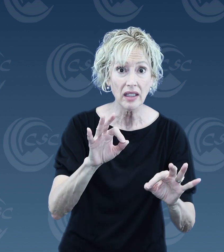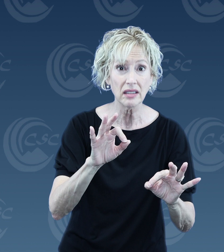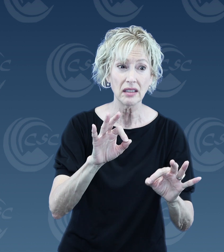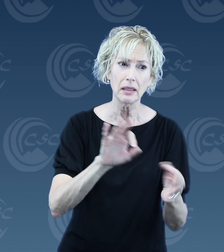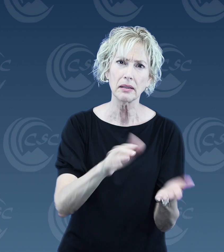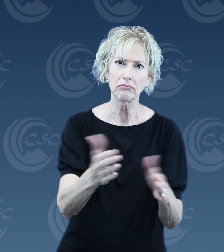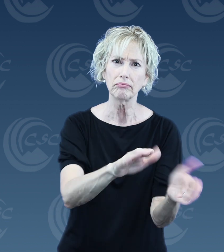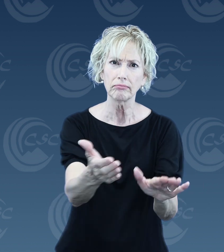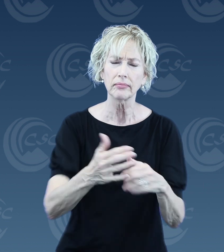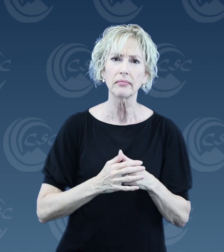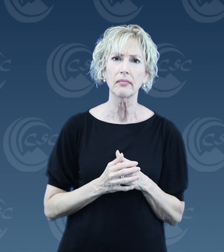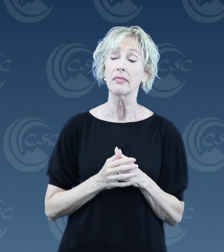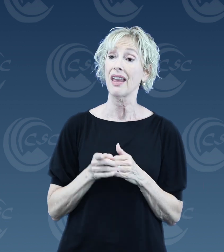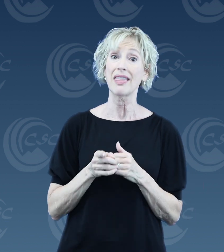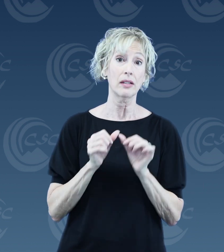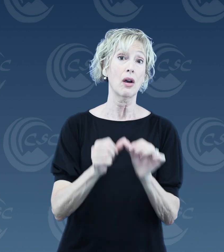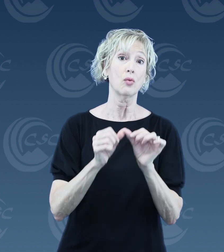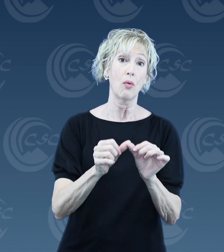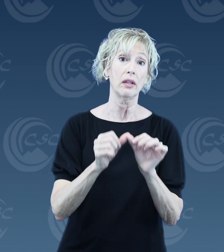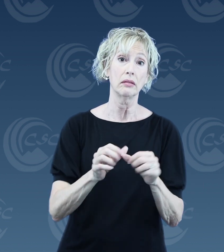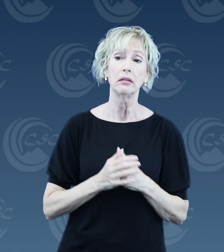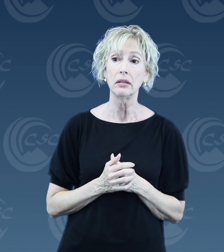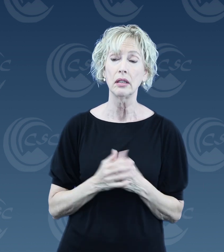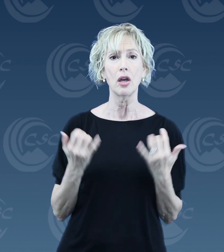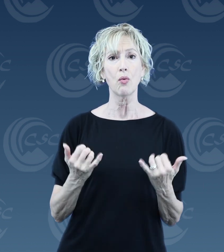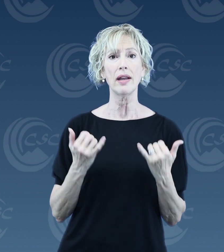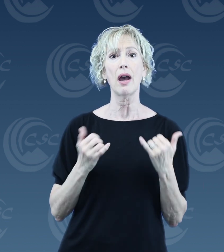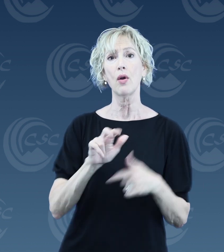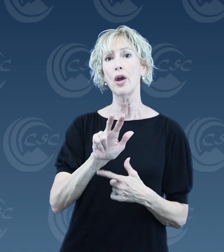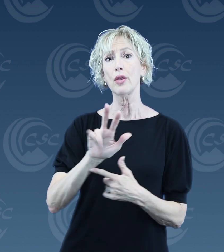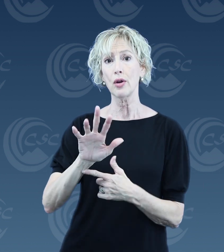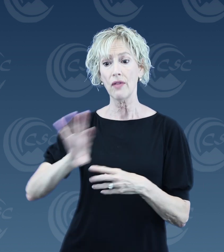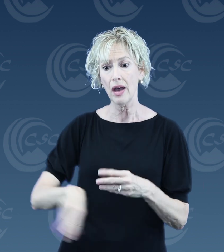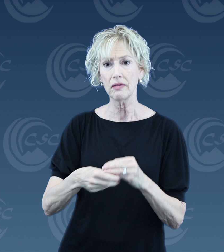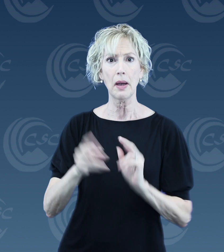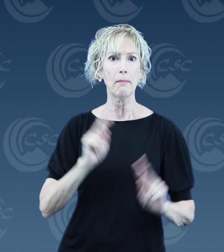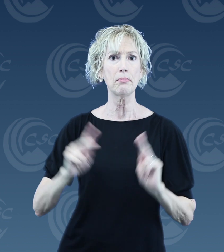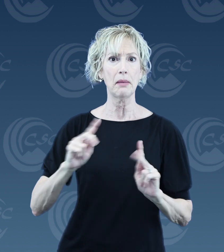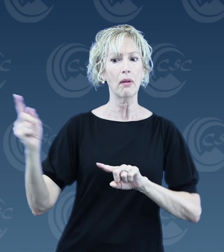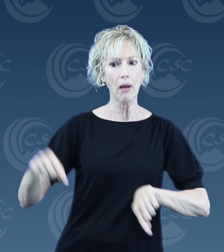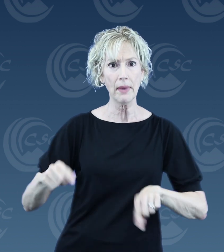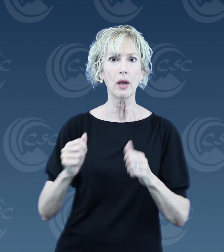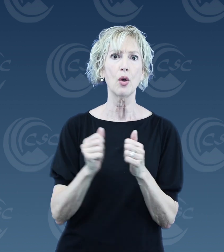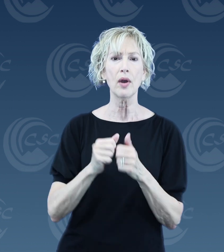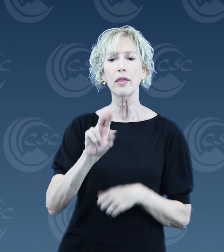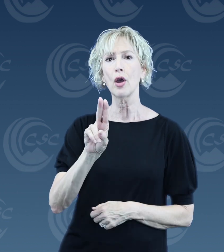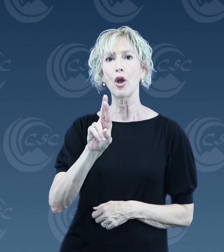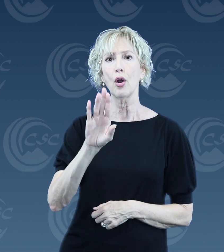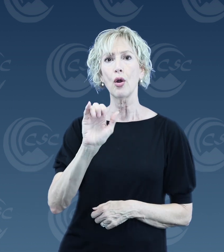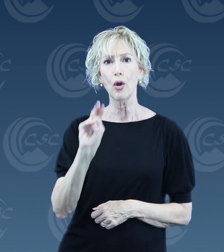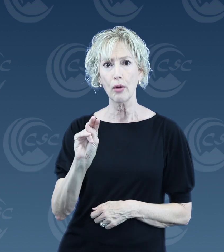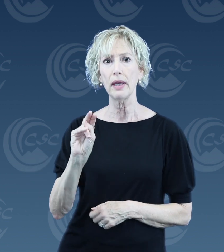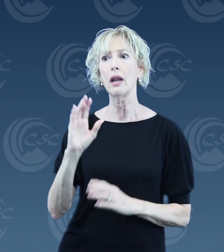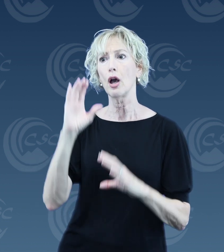perished, and it's ongoing. There are currently 35 additional people coming with their team from the Urban Search